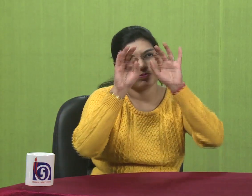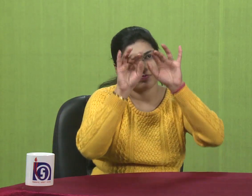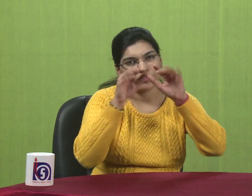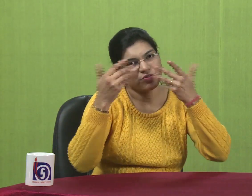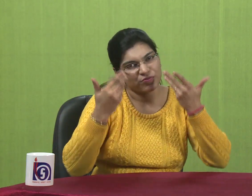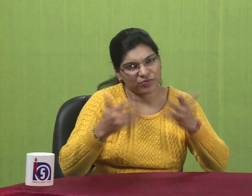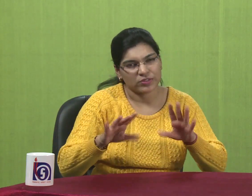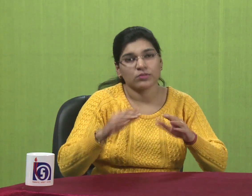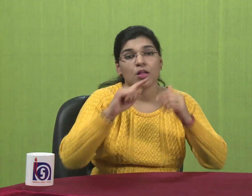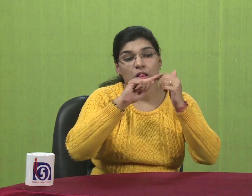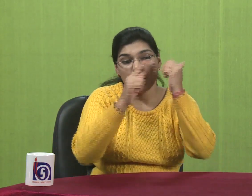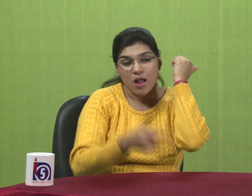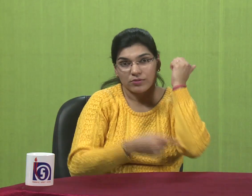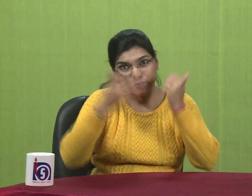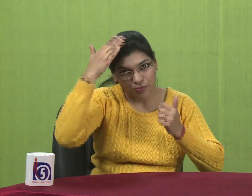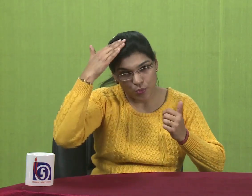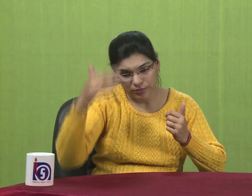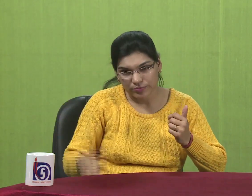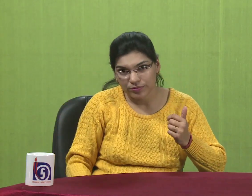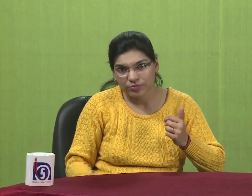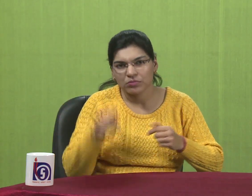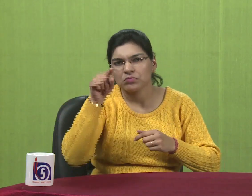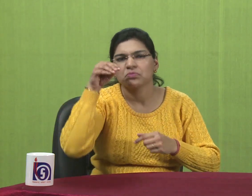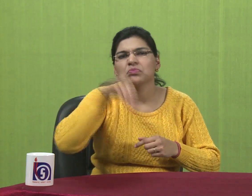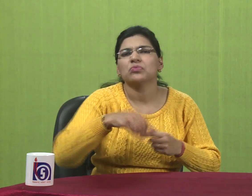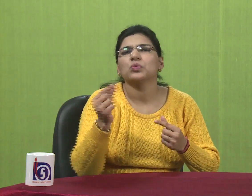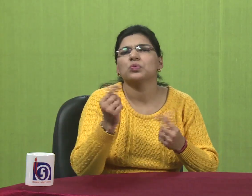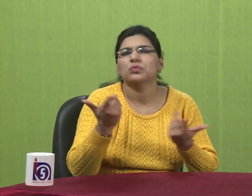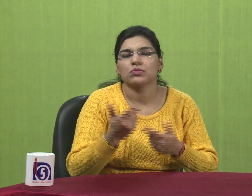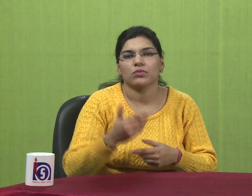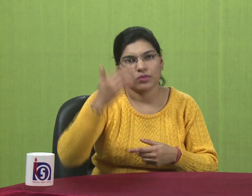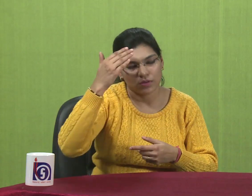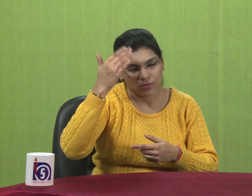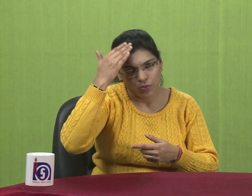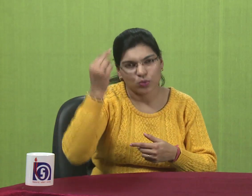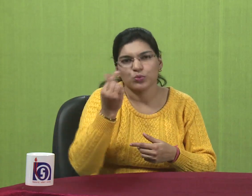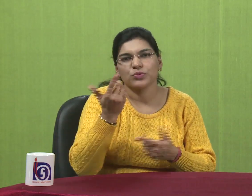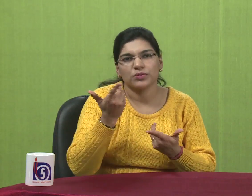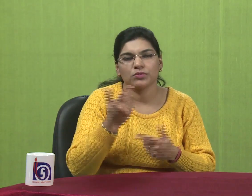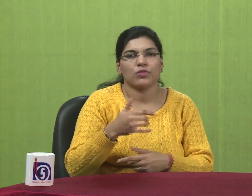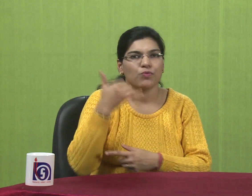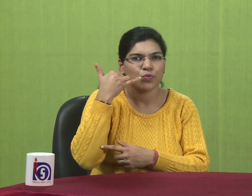hospital, and after you're done writing, in footer you can put phone number